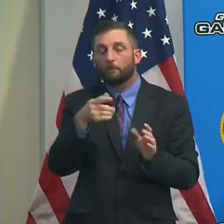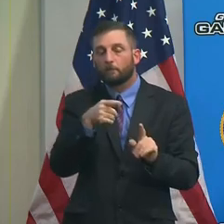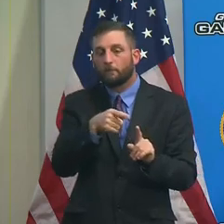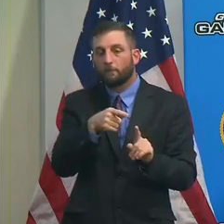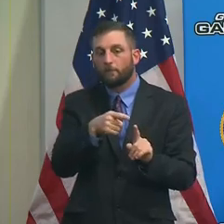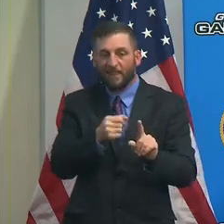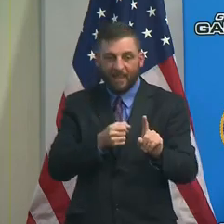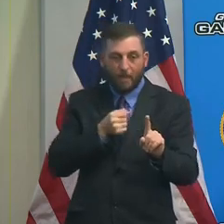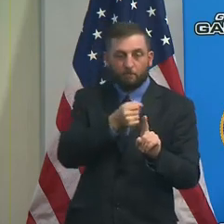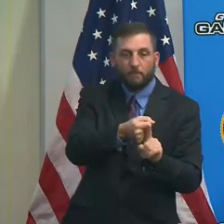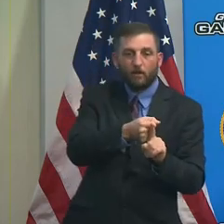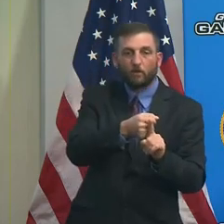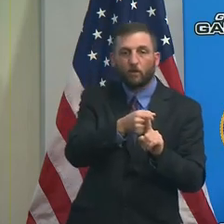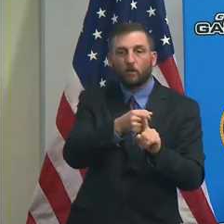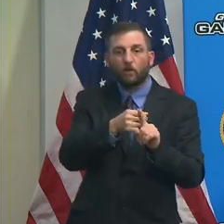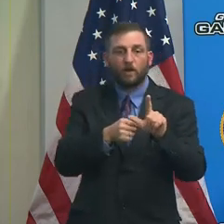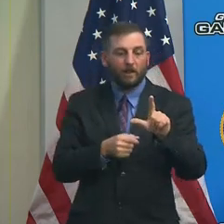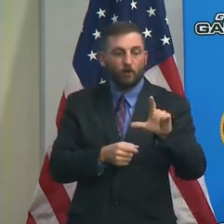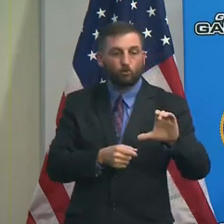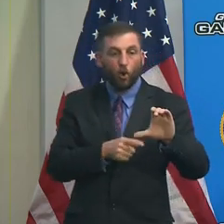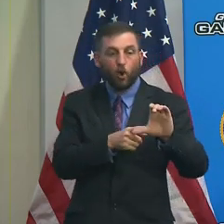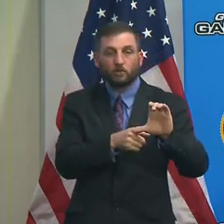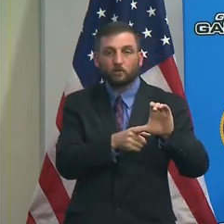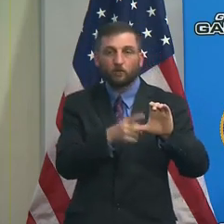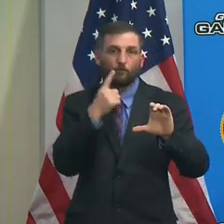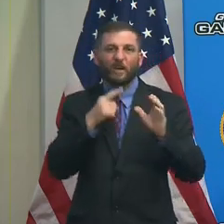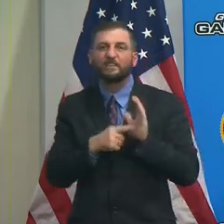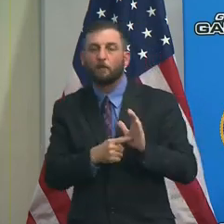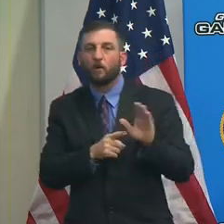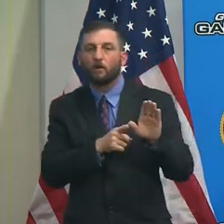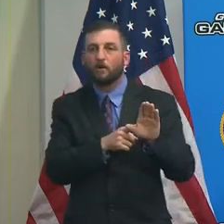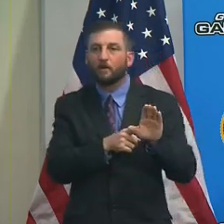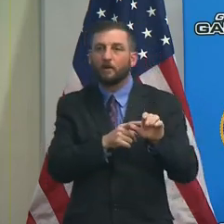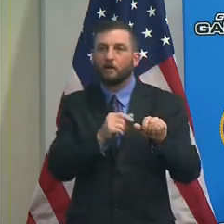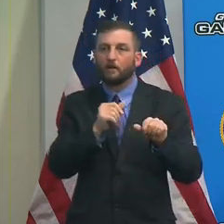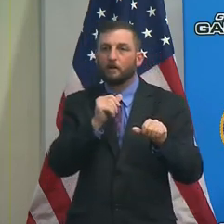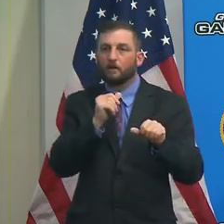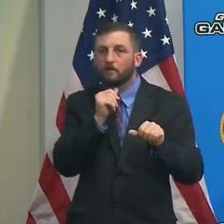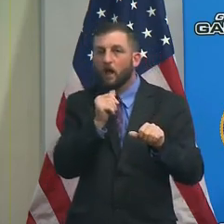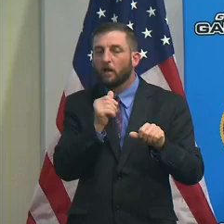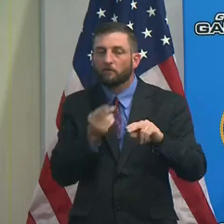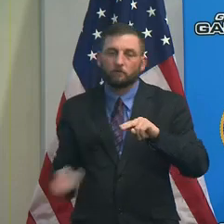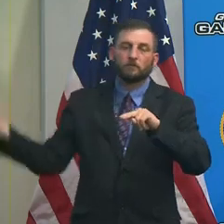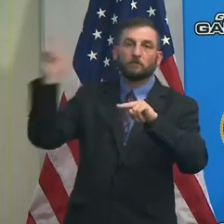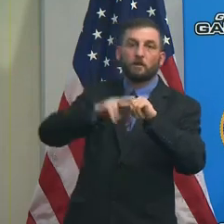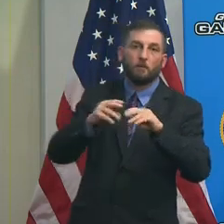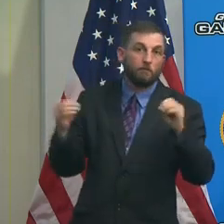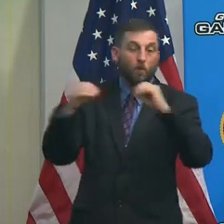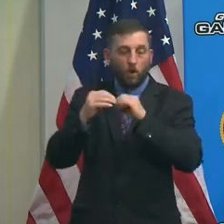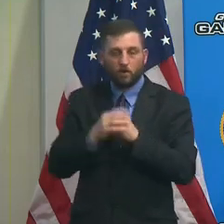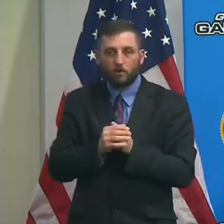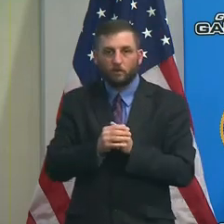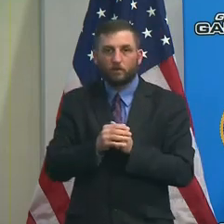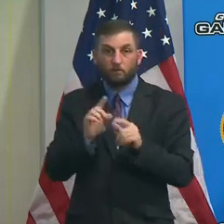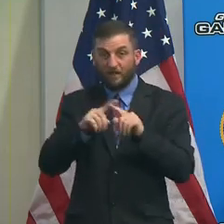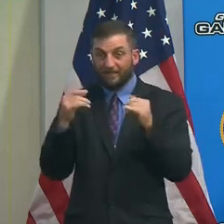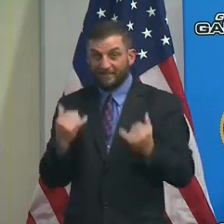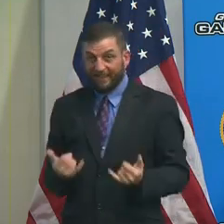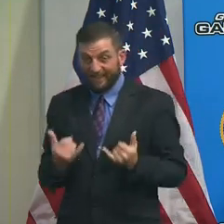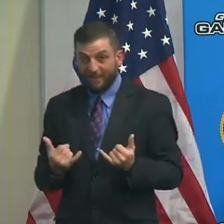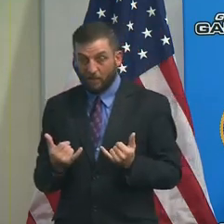the impacts to the Lake Charles area, for example, aren't more than they would otherwise be. But at this point in